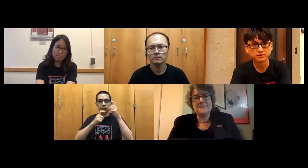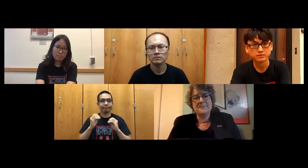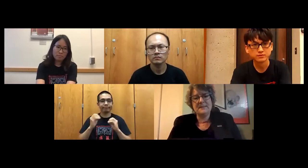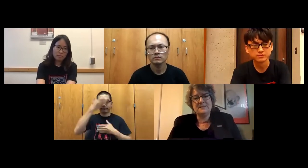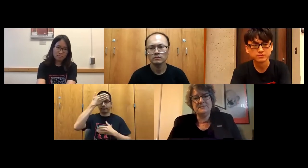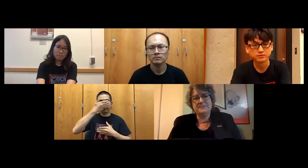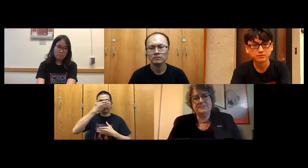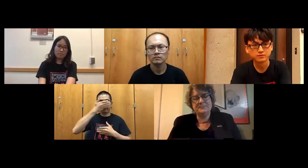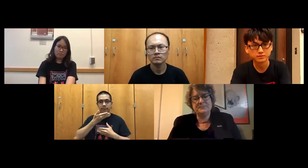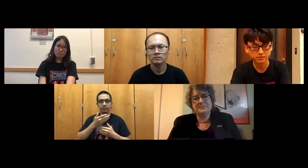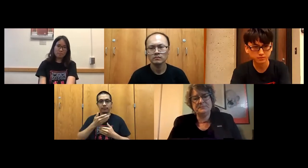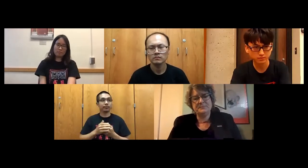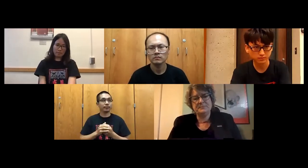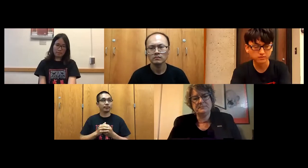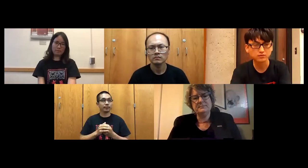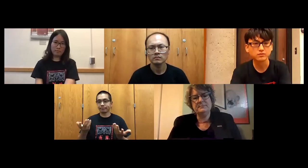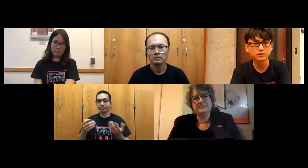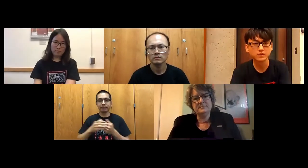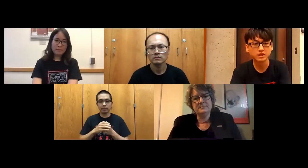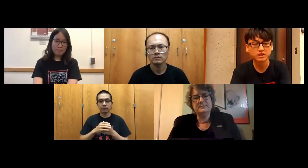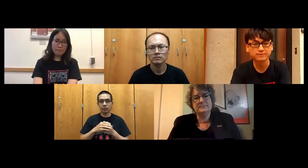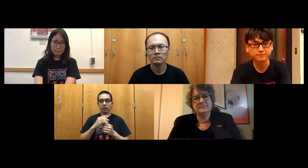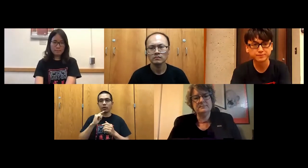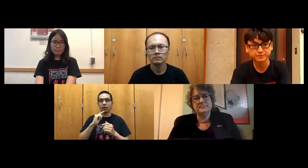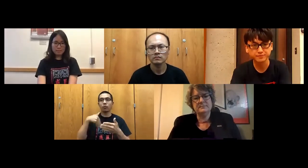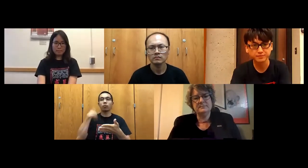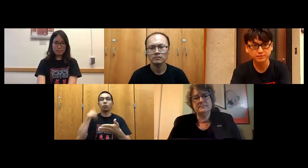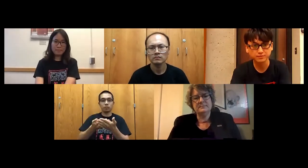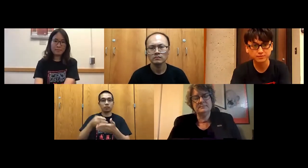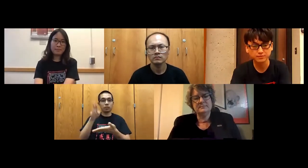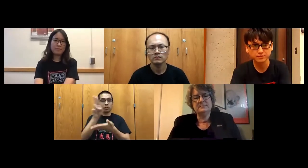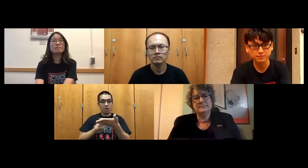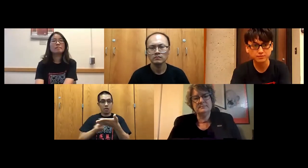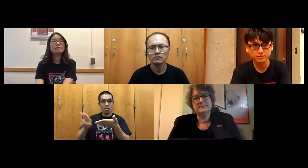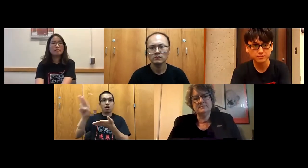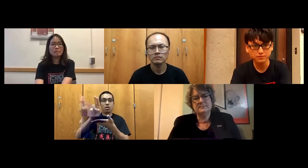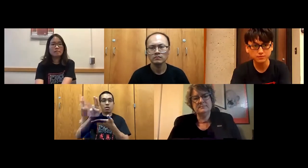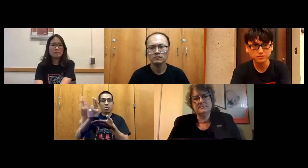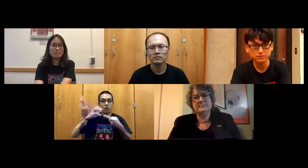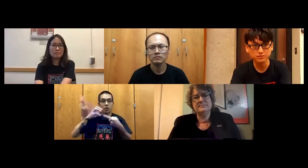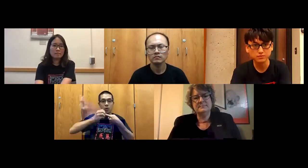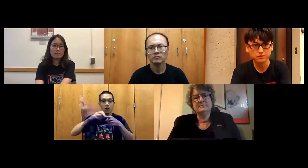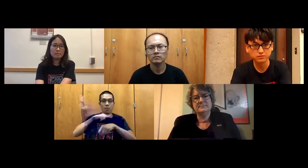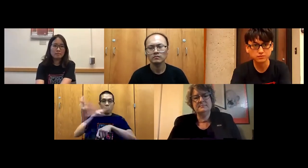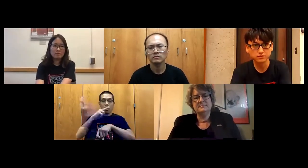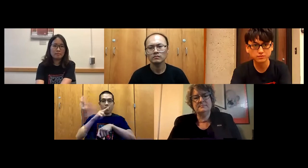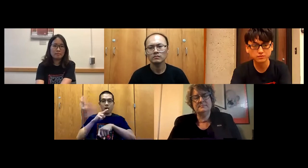with a lot of gesturing and not much facial expression at all. Very, very flat-faced. When I went into the